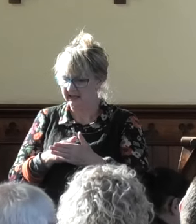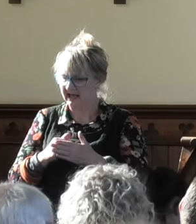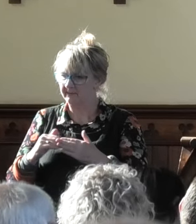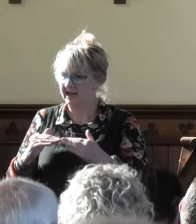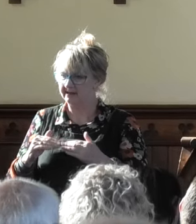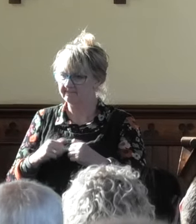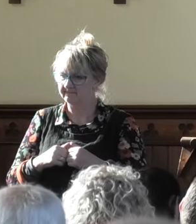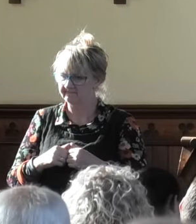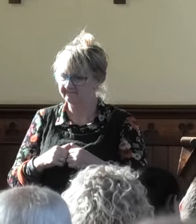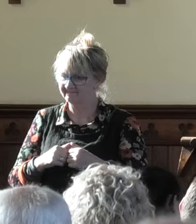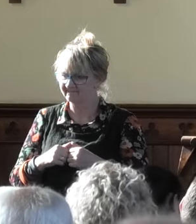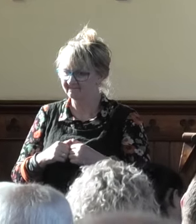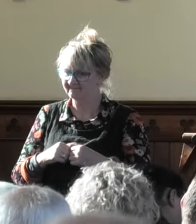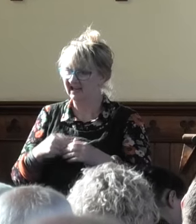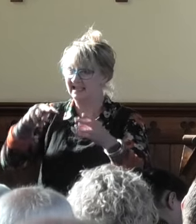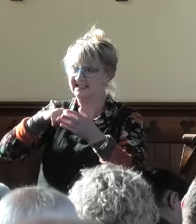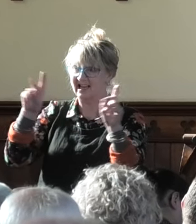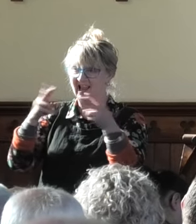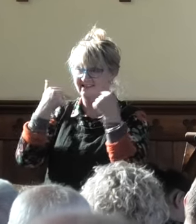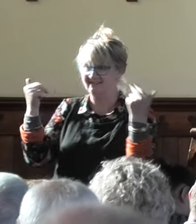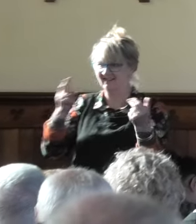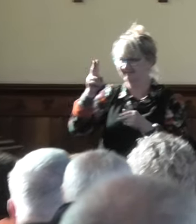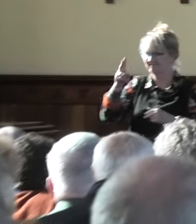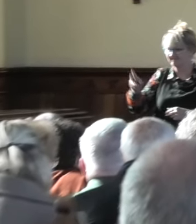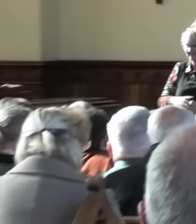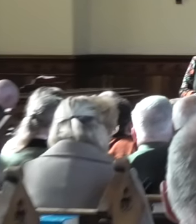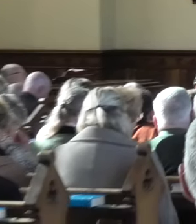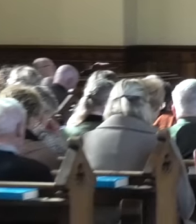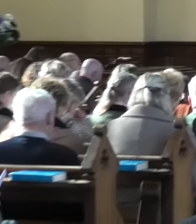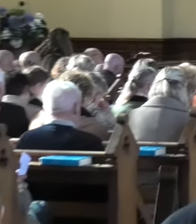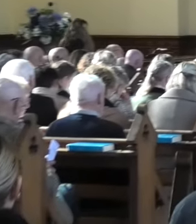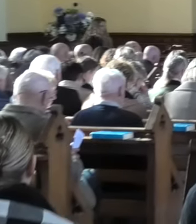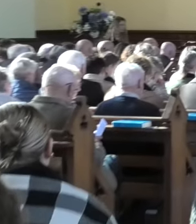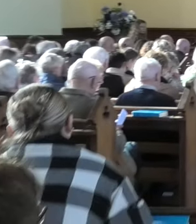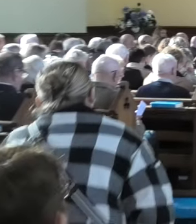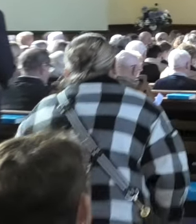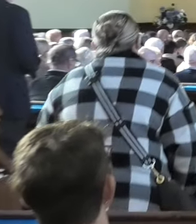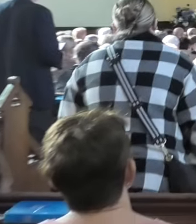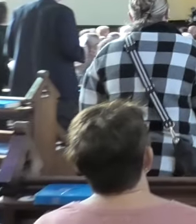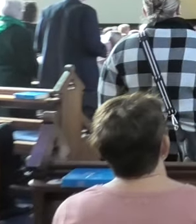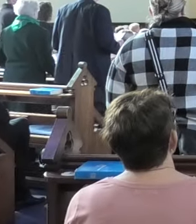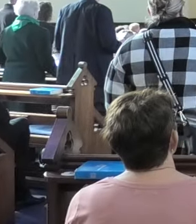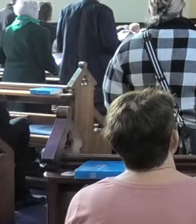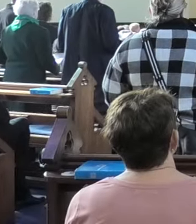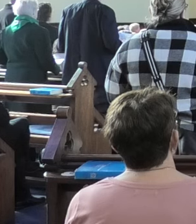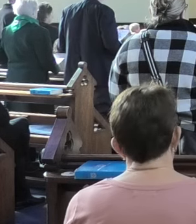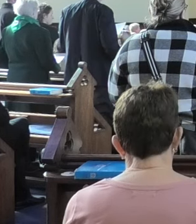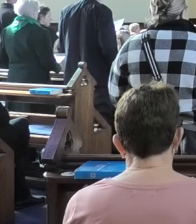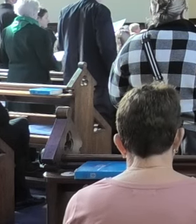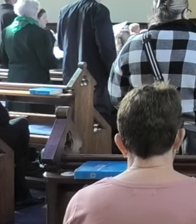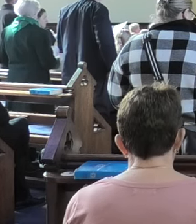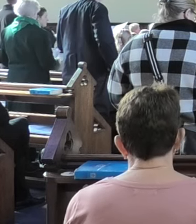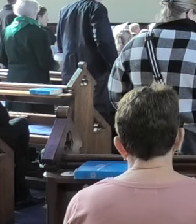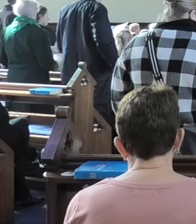Let's stand and sing our final hymn today. At the conclusion of this hymn, I'll invite you to stay standing. This hymn was written by